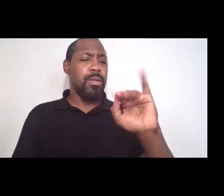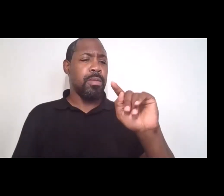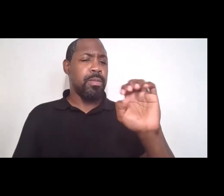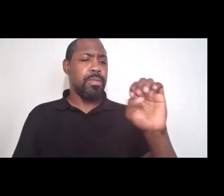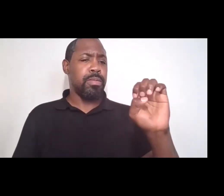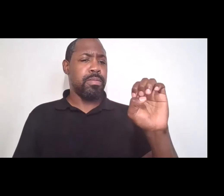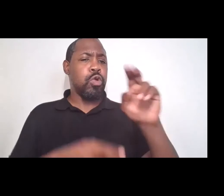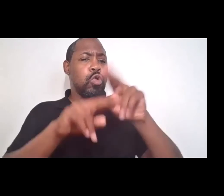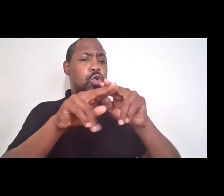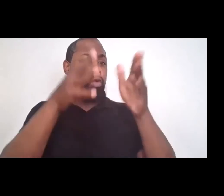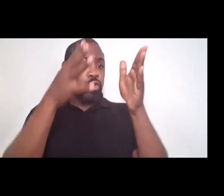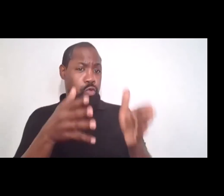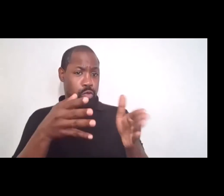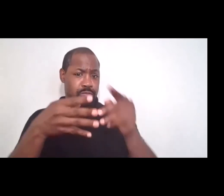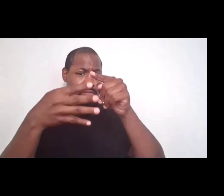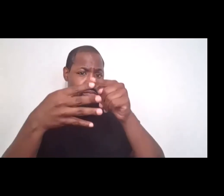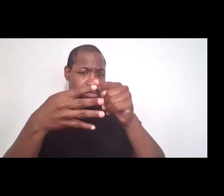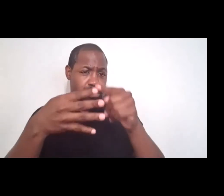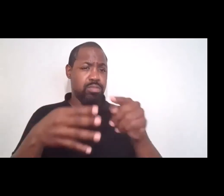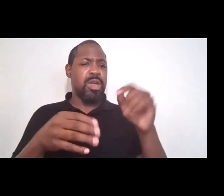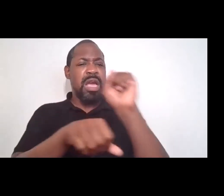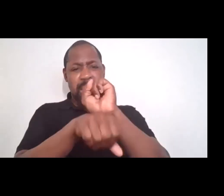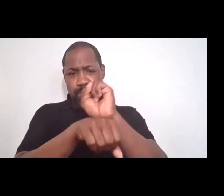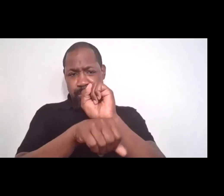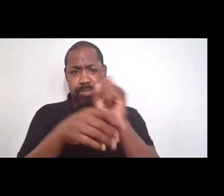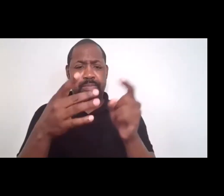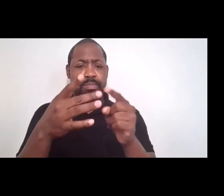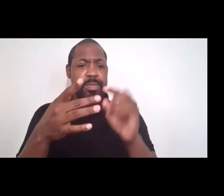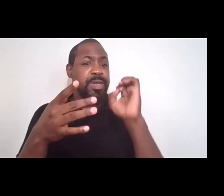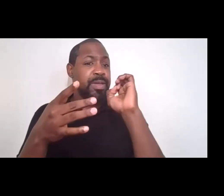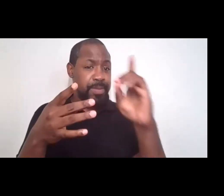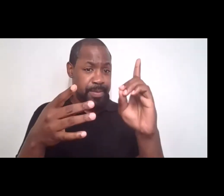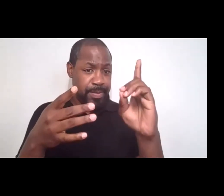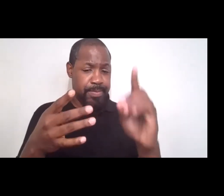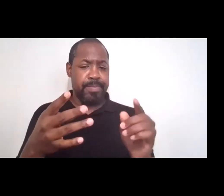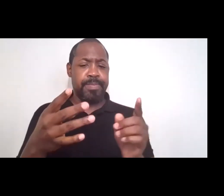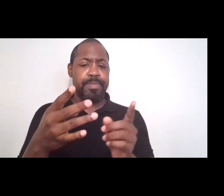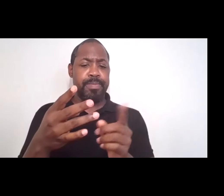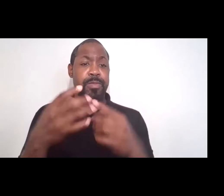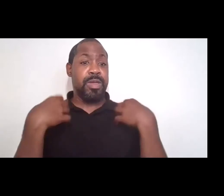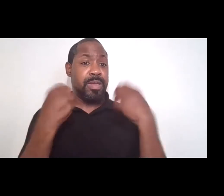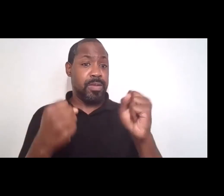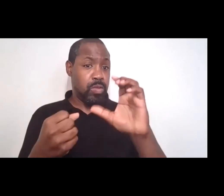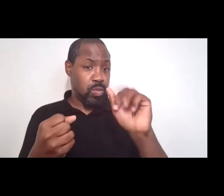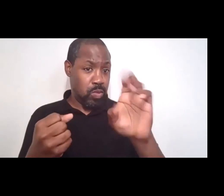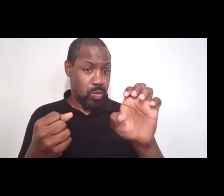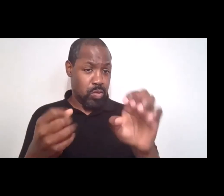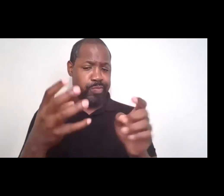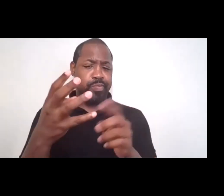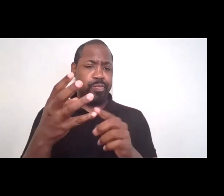And the committee for for the education position as well, and then for